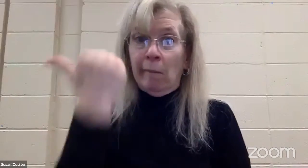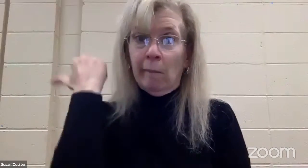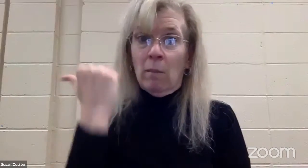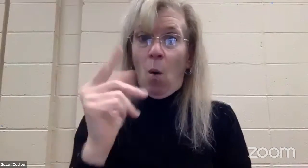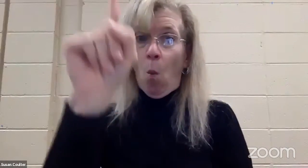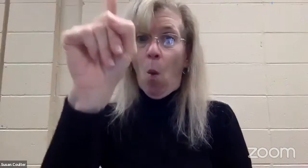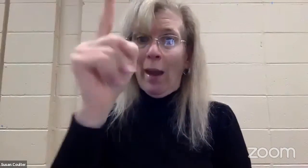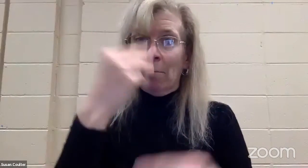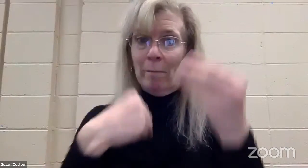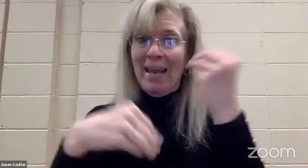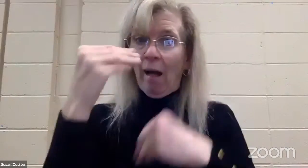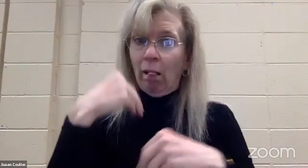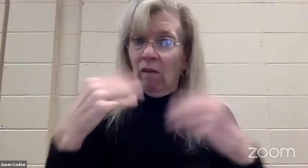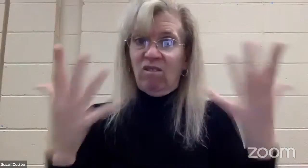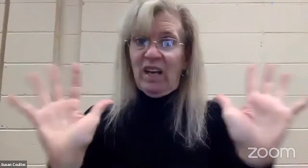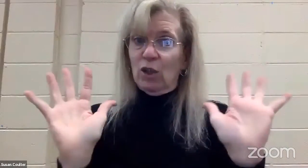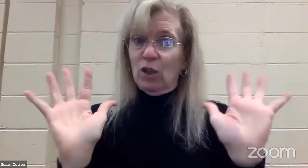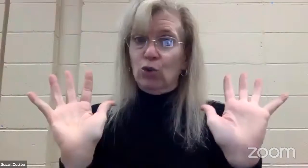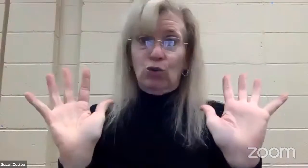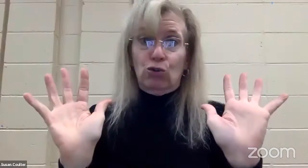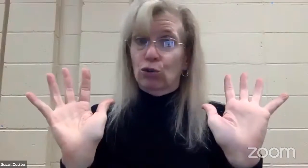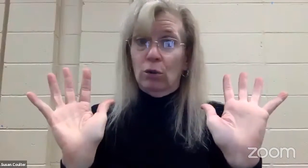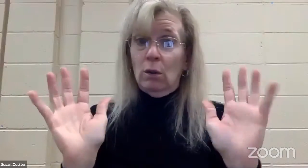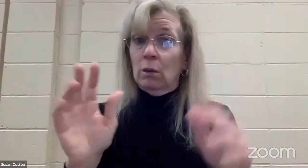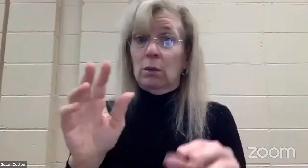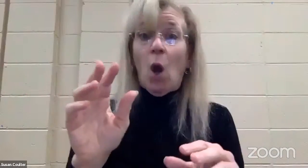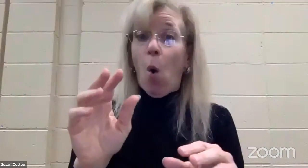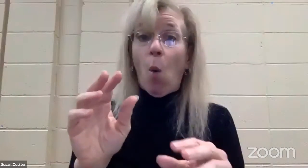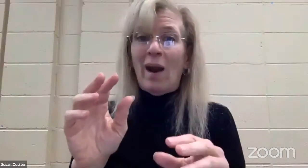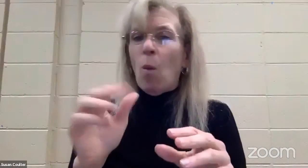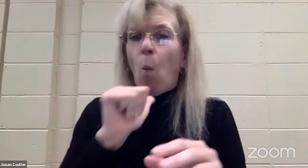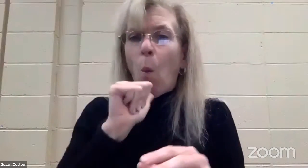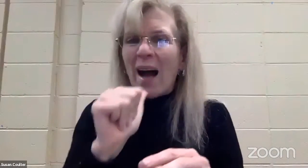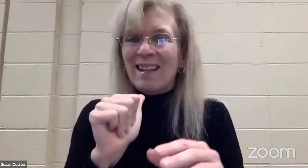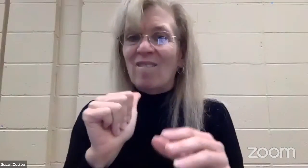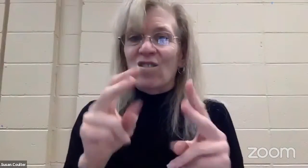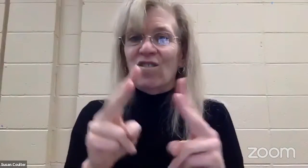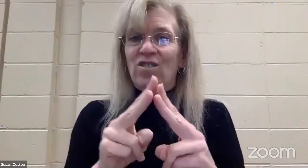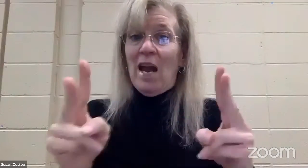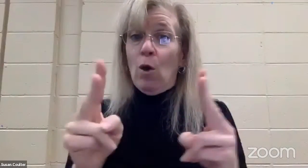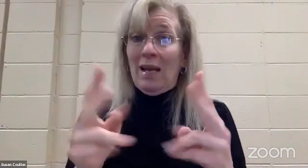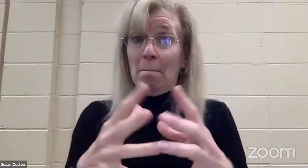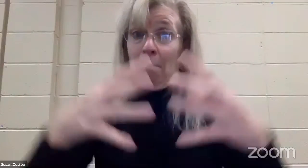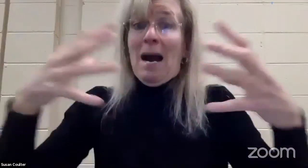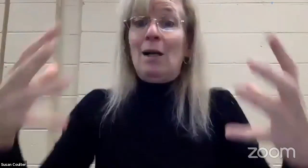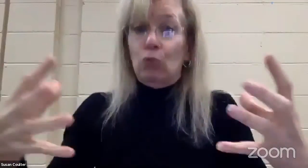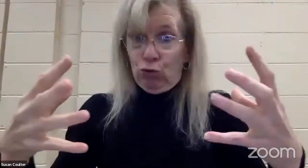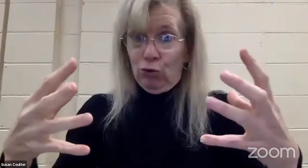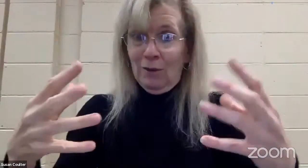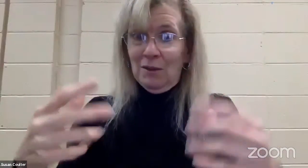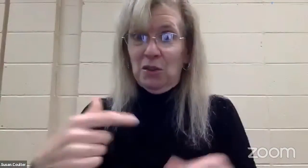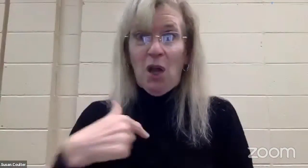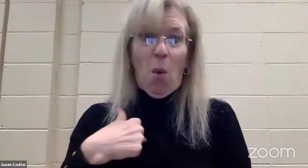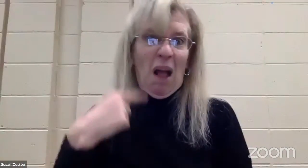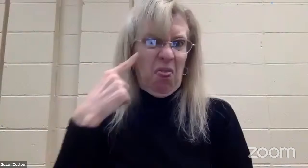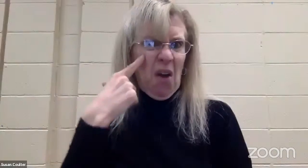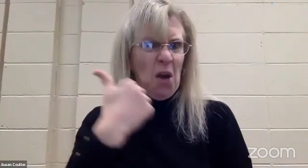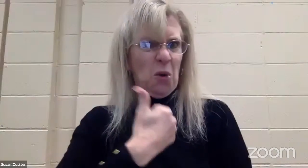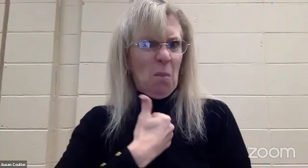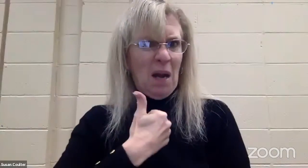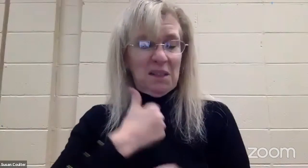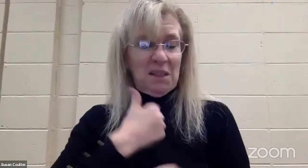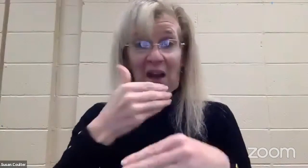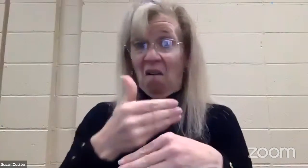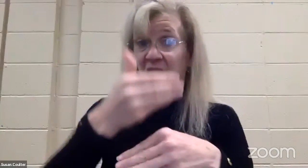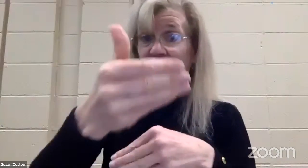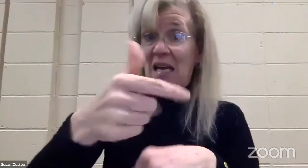could one meal finished, so it wasn't very much. So I thought